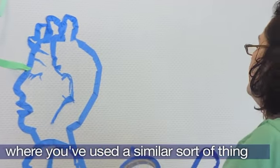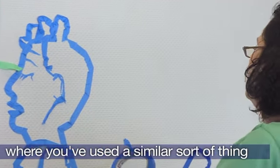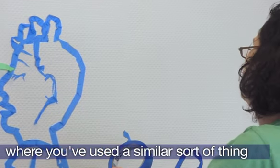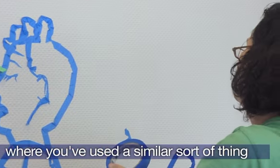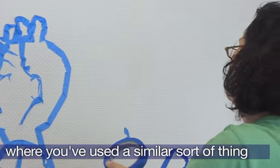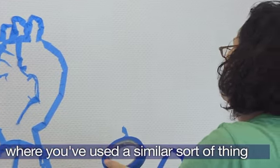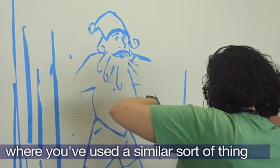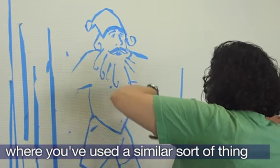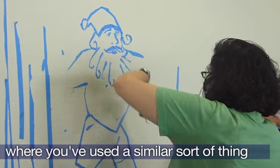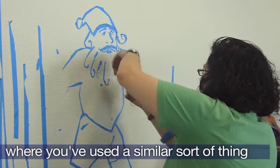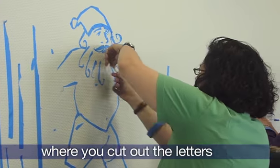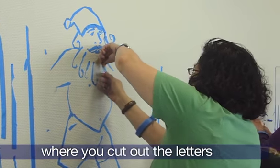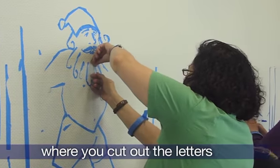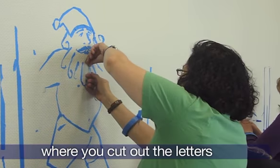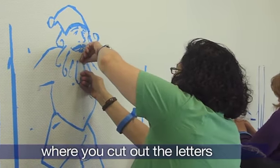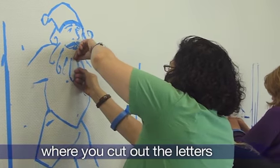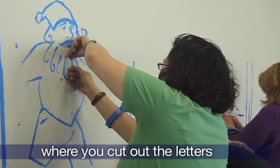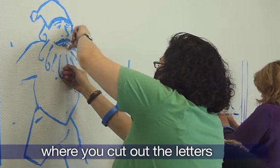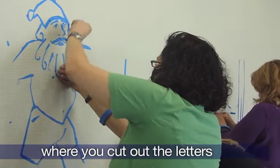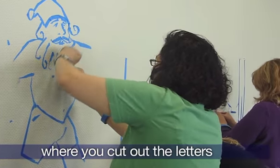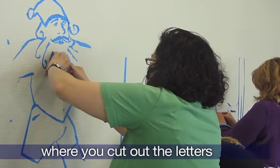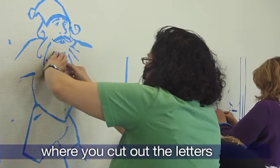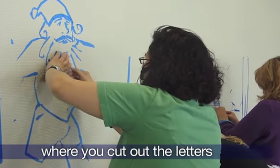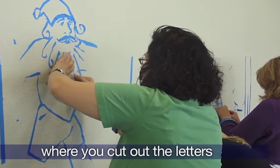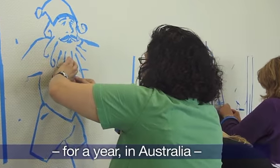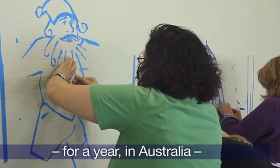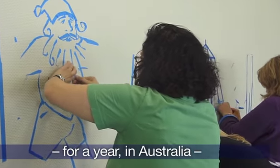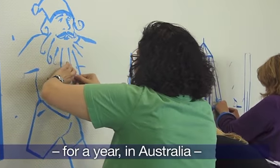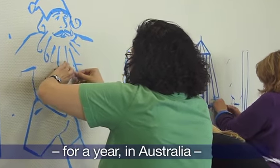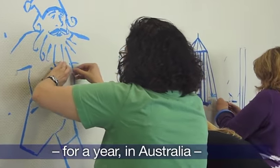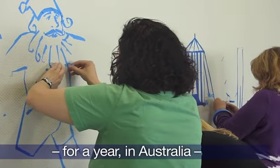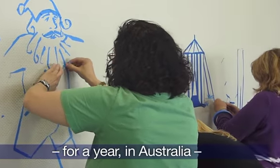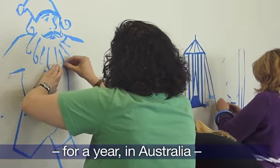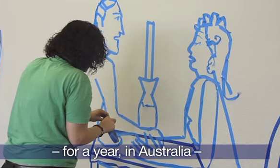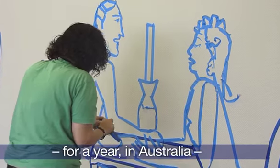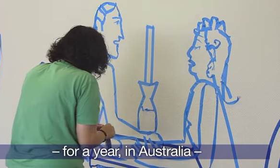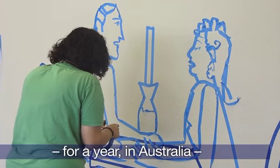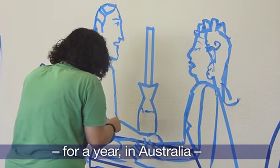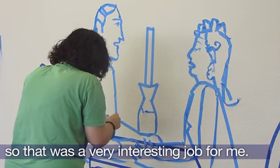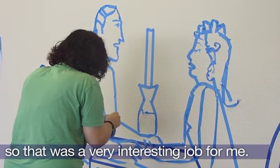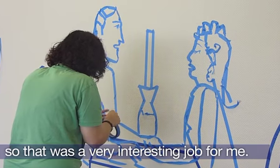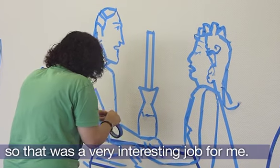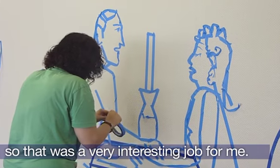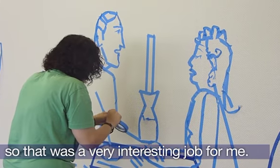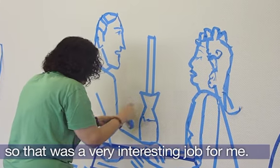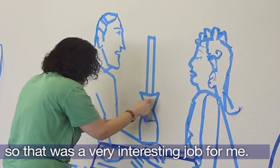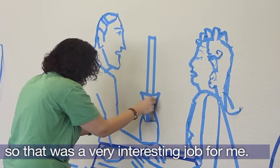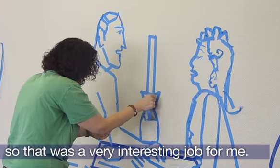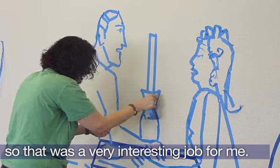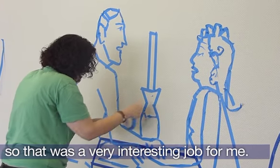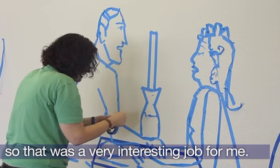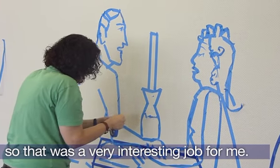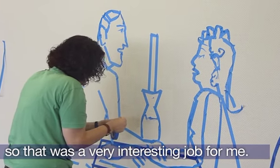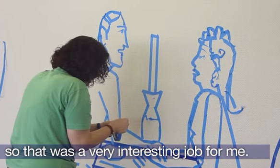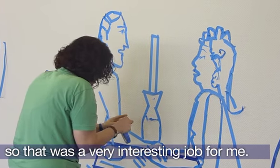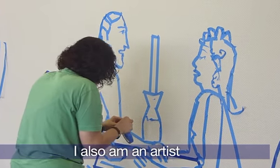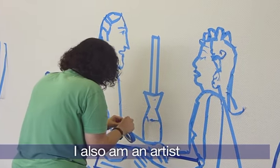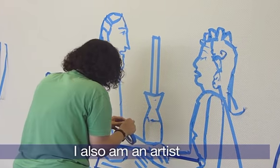you've used a similar sort of thing where you cut out the letters for a year in Australia. So that was a very interesting job for me. And